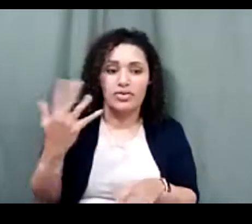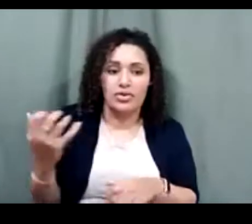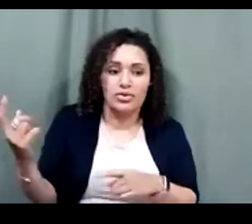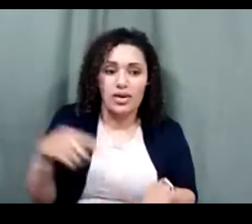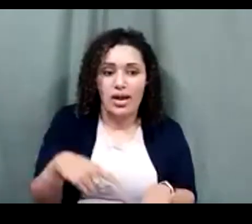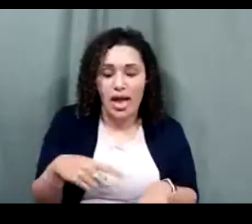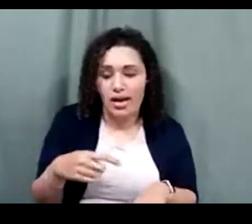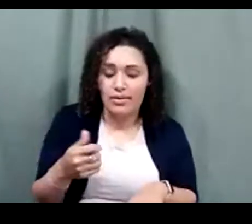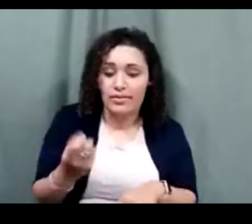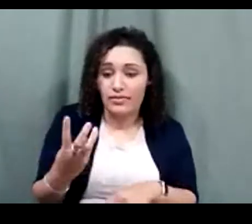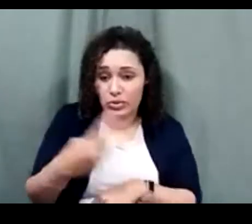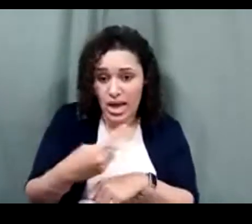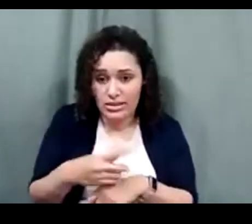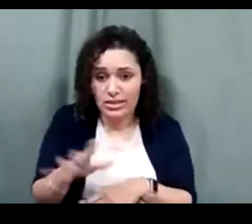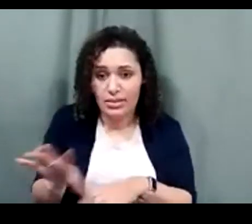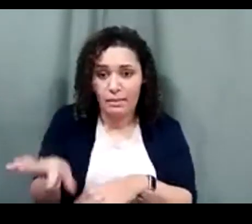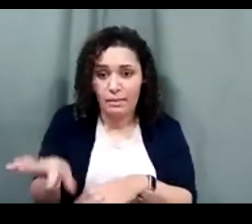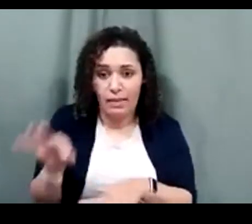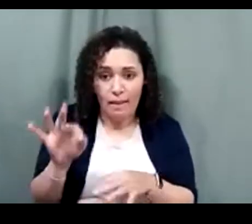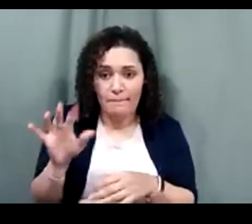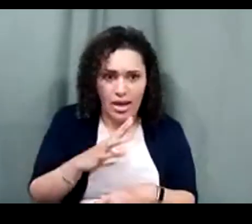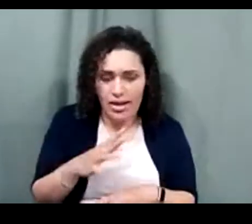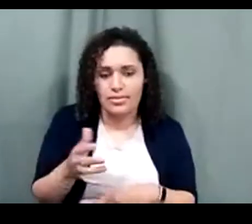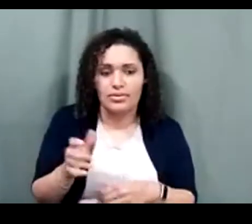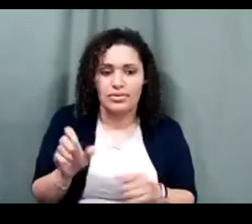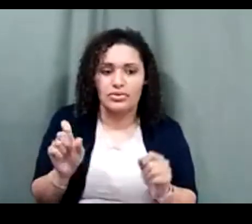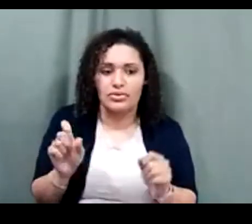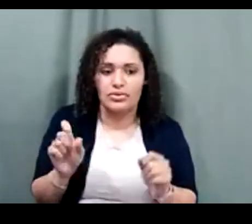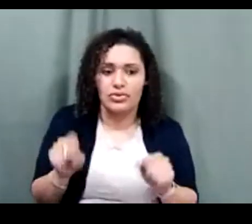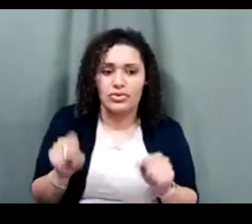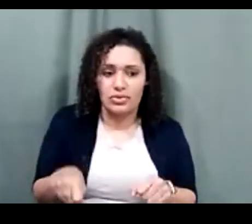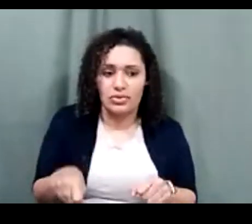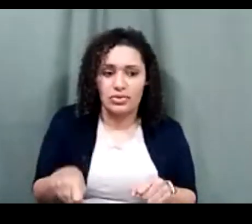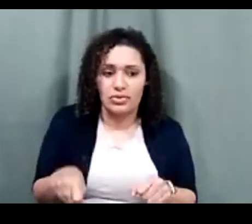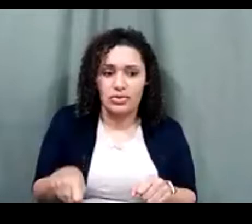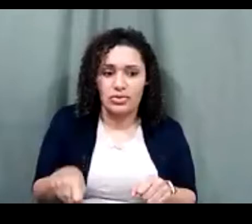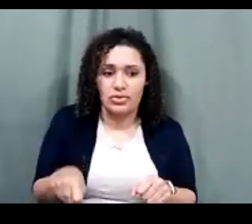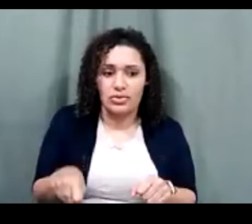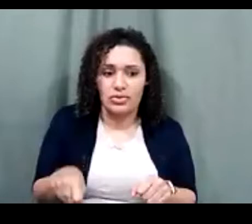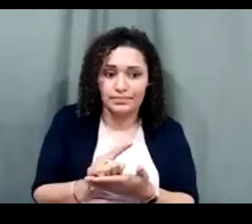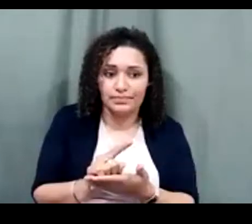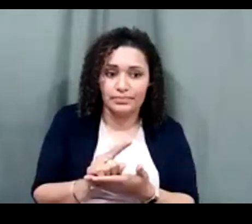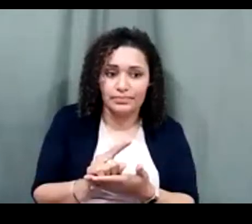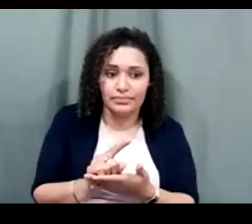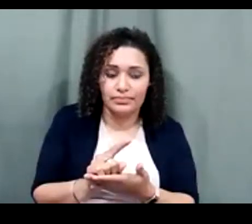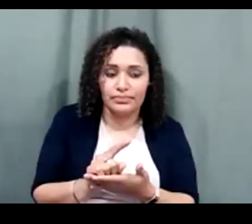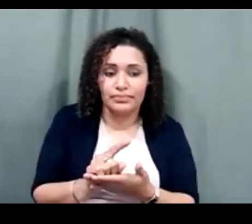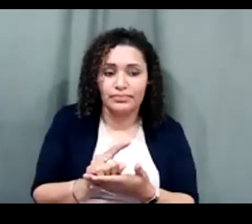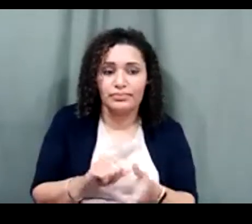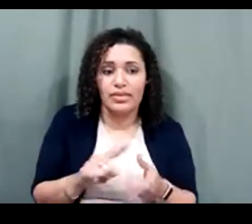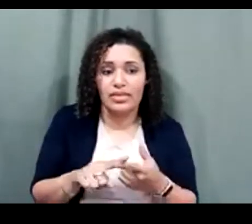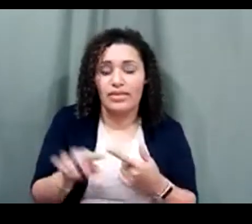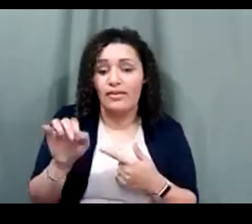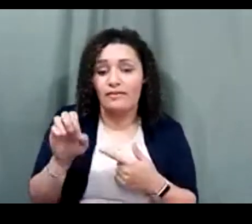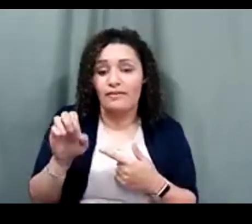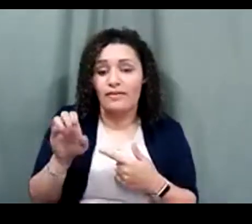that up, you can, of course, have that along with your happy hour. And then for February, I think we're going to try to do the